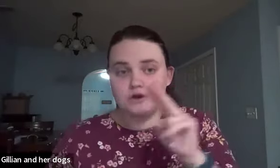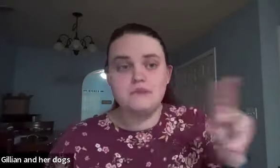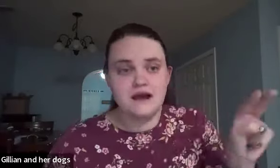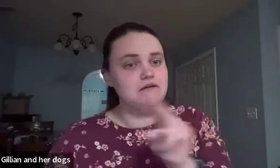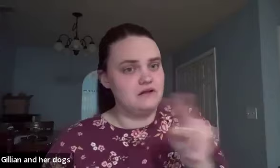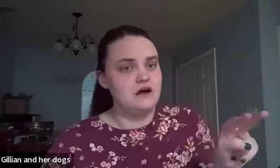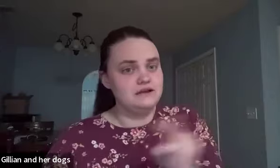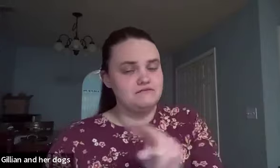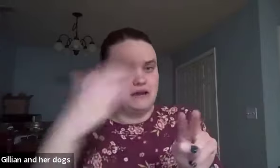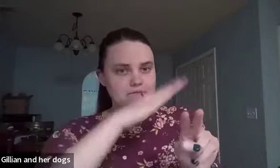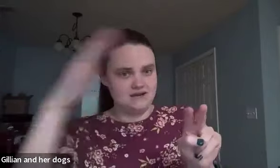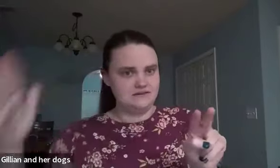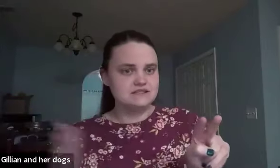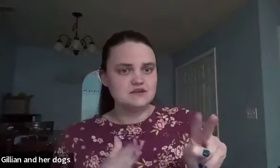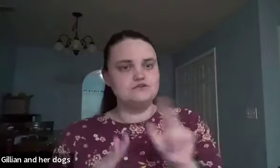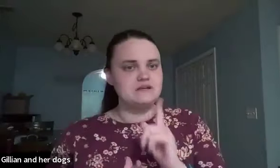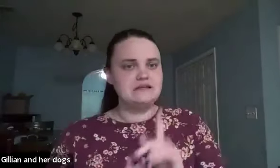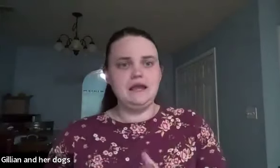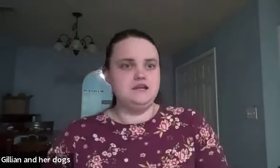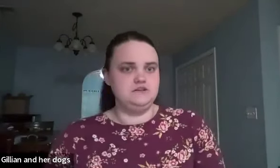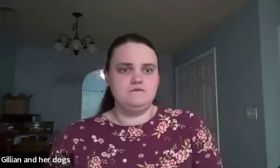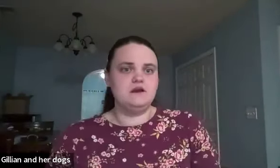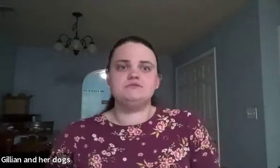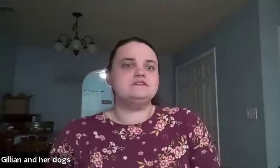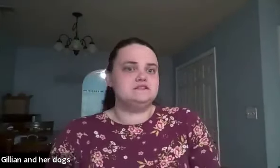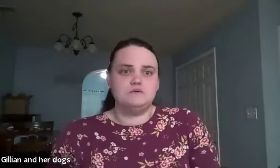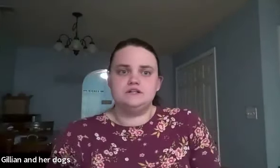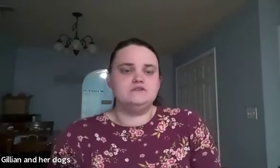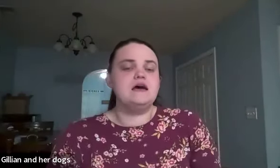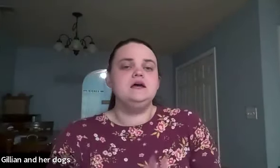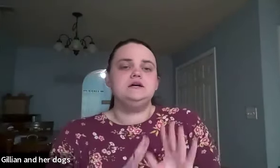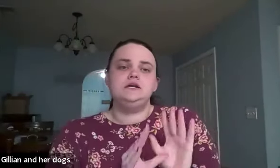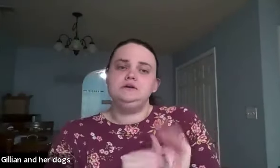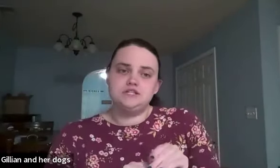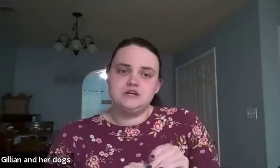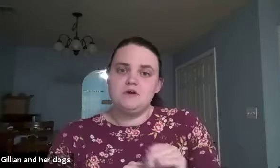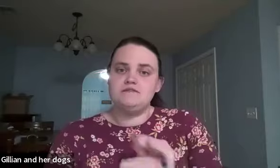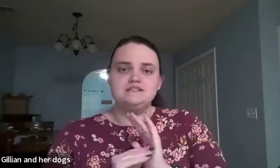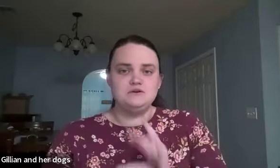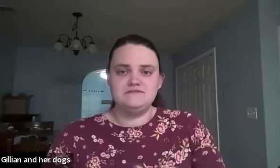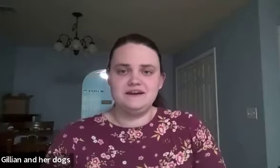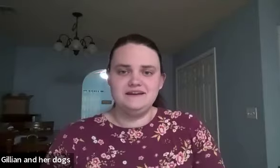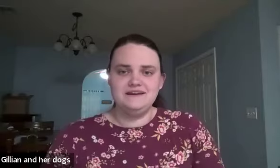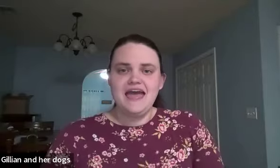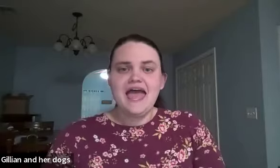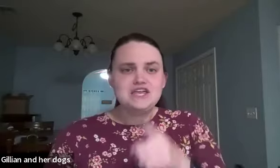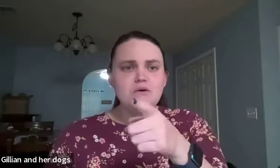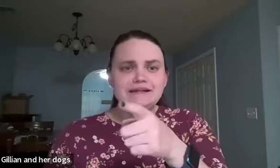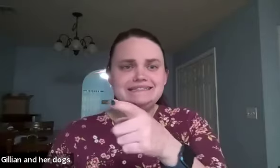gonna go by the line of my list. So if you're really like, I don't feel comfortable with this, I don't want to do that, You can shut your camera off. That's totally fine. Hey, you already